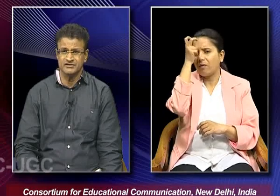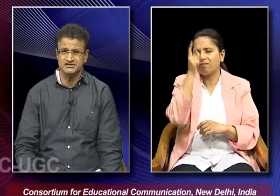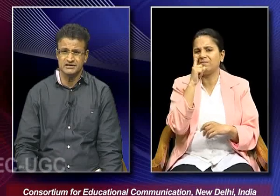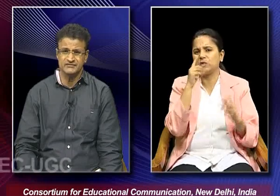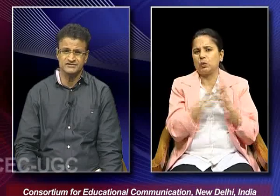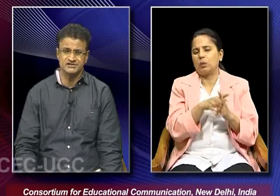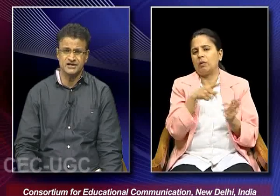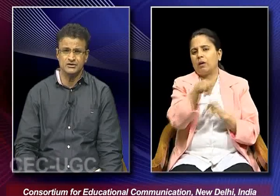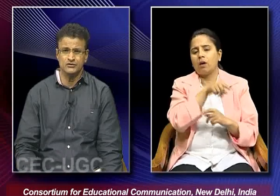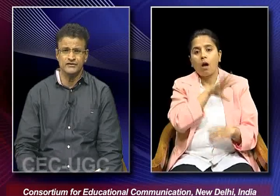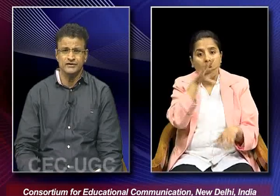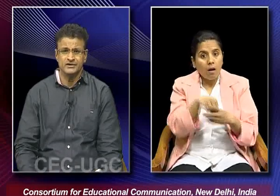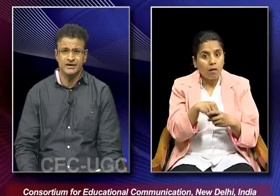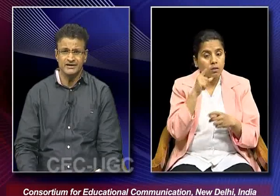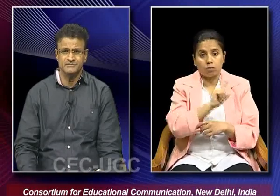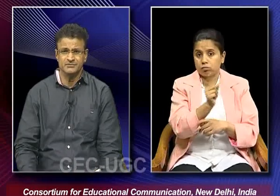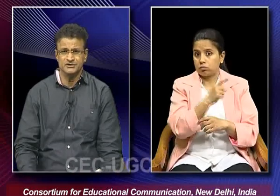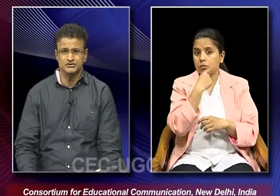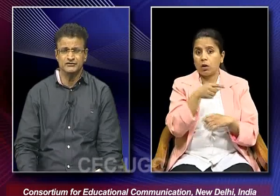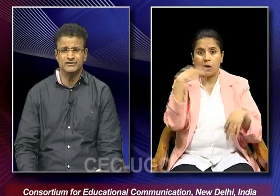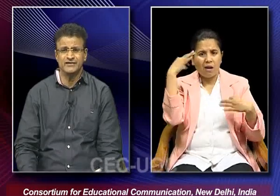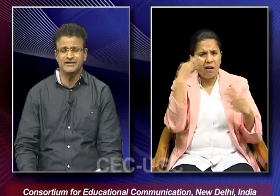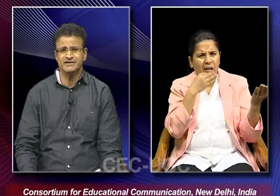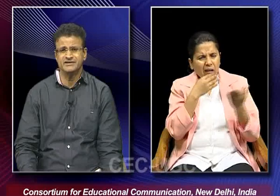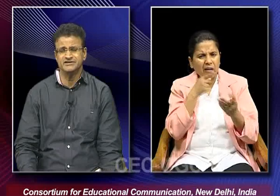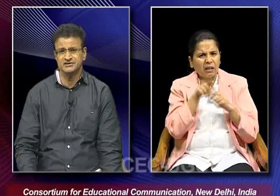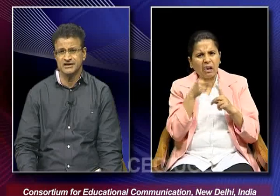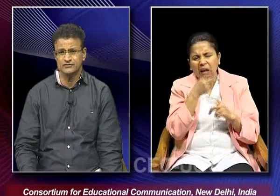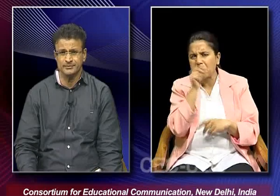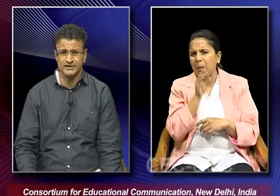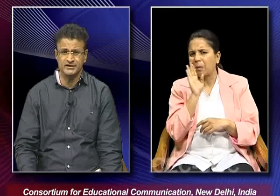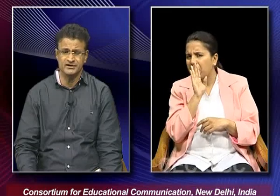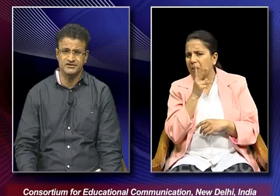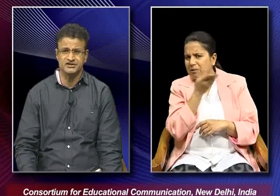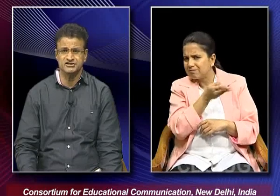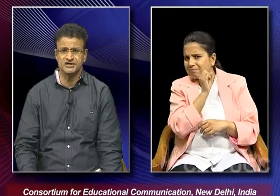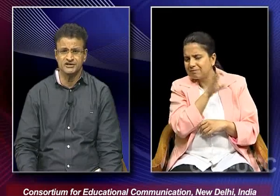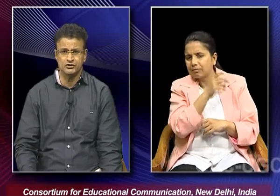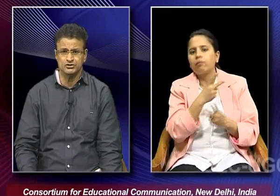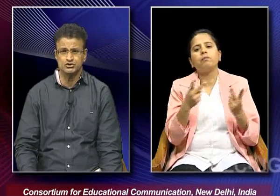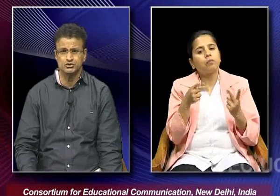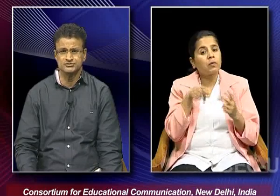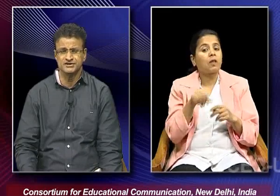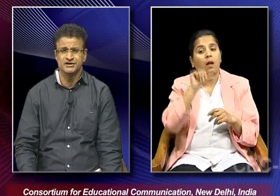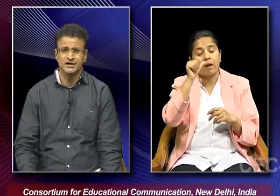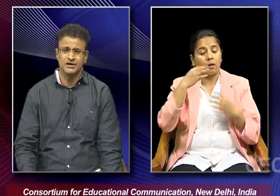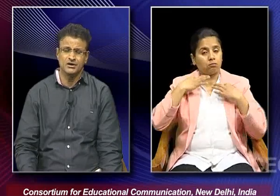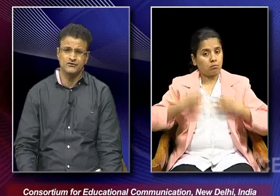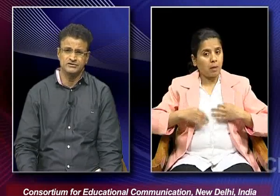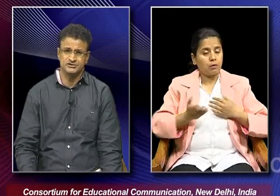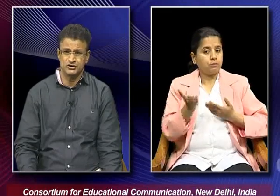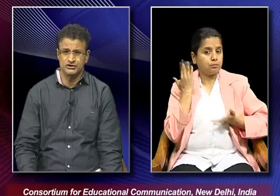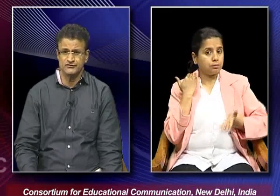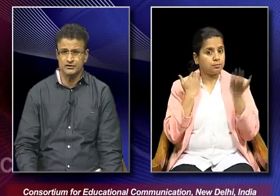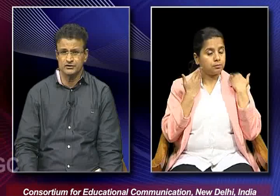involve herself in such kind of item numbers. So we find that they generally have to appear in a traditional Indian costumes for